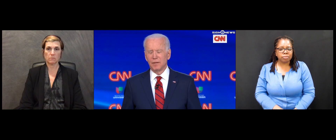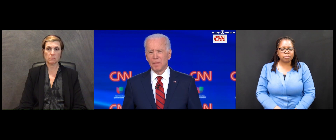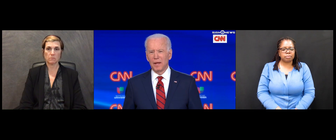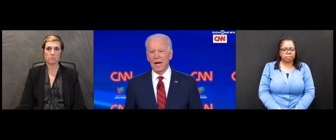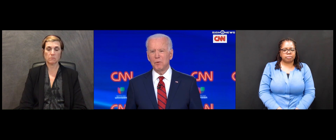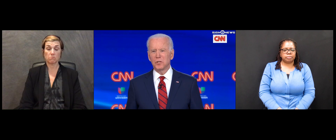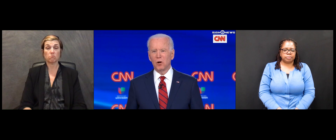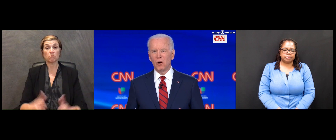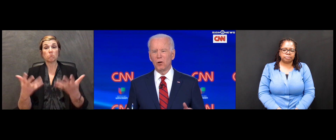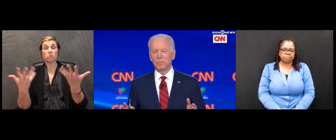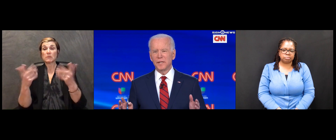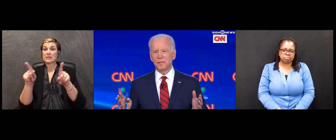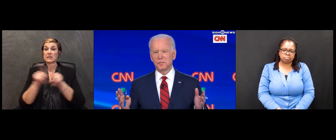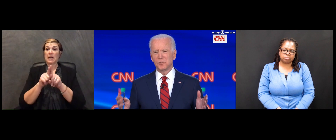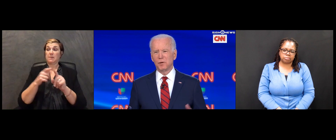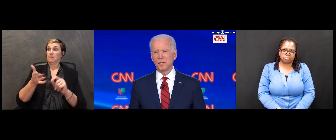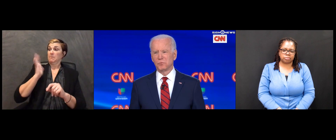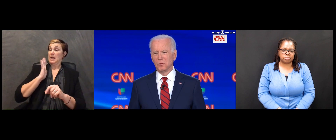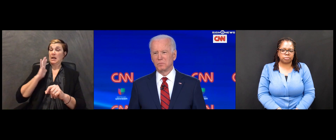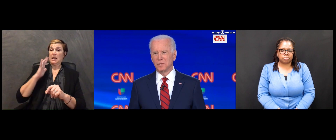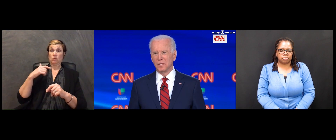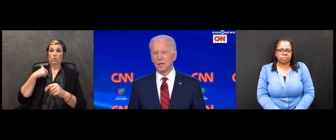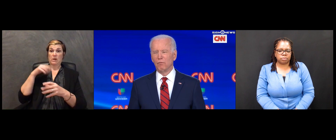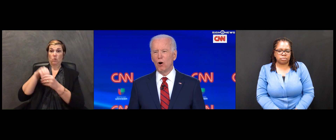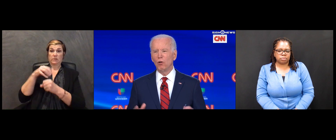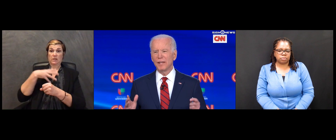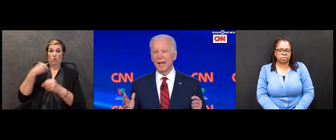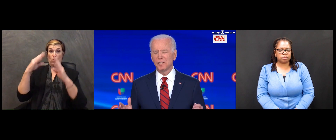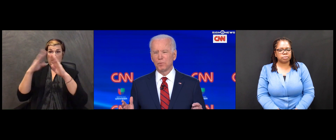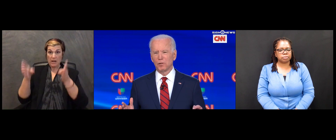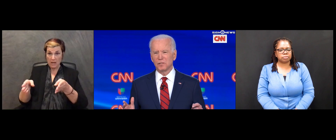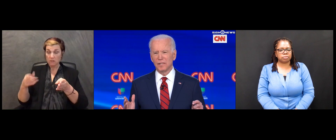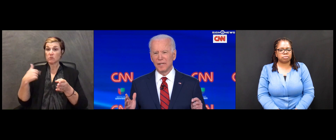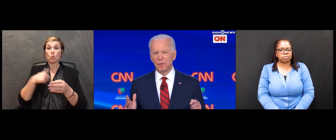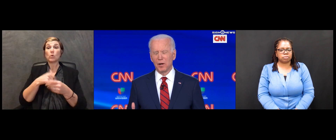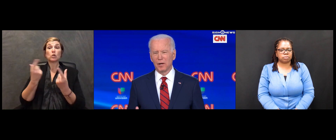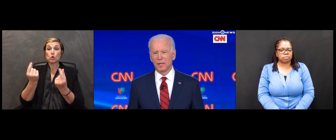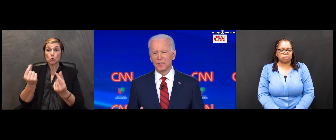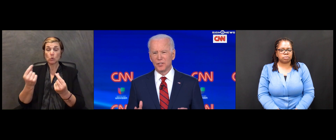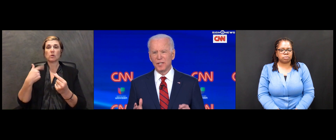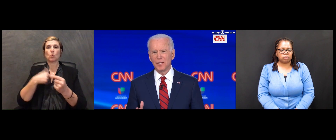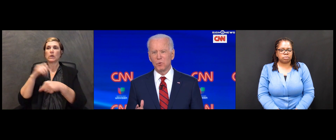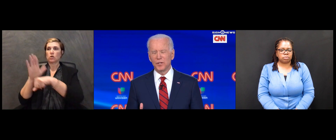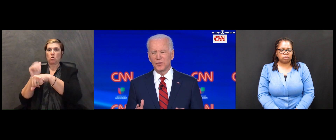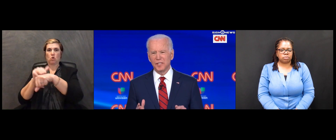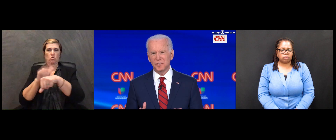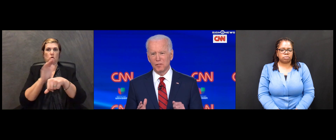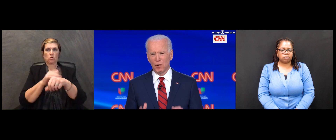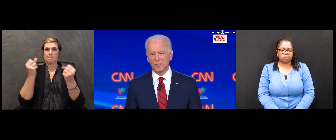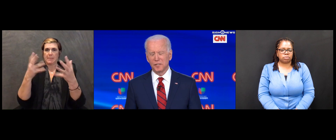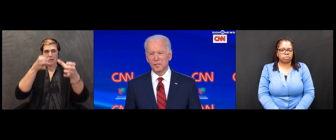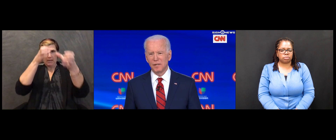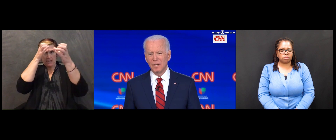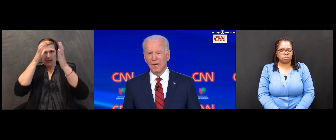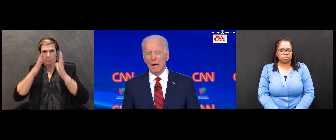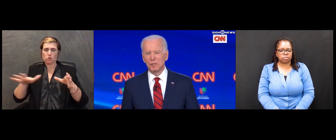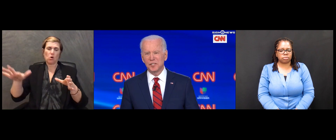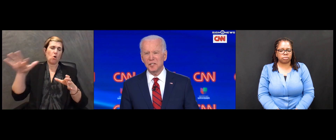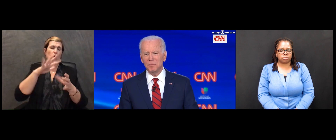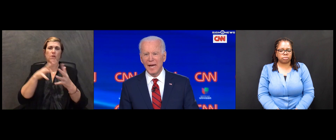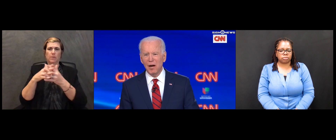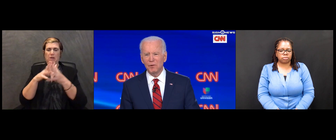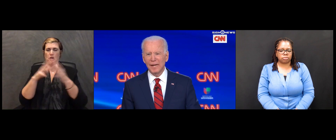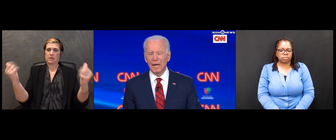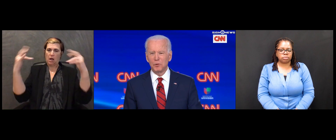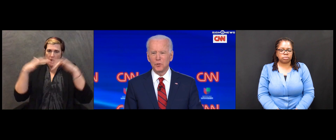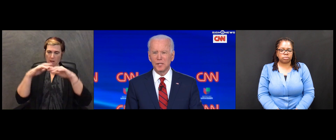administration. I would call a meeting in the Situation Room of all the experts in America dealing with this crisis. I would